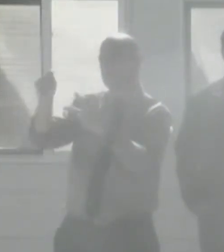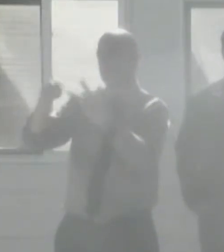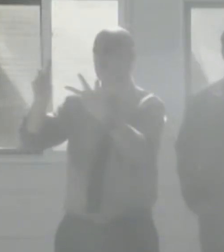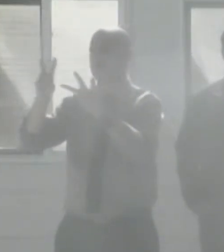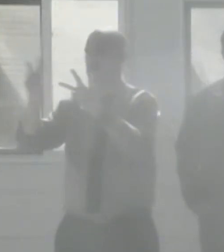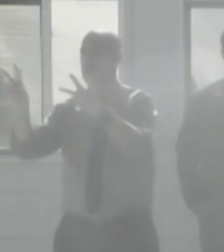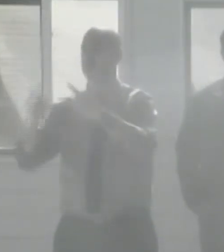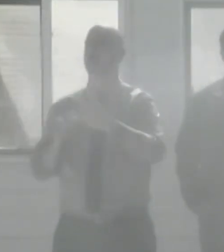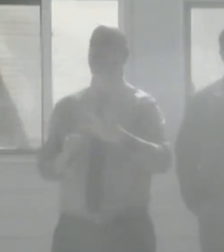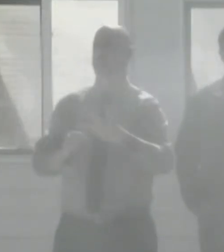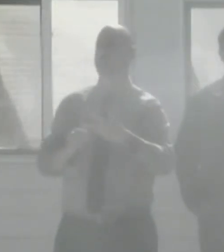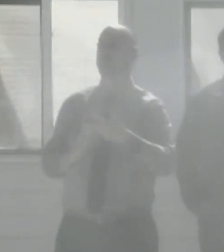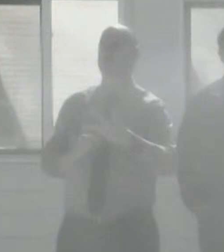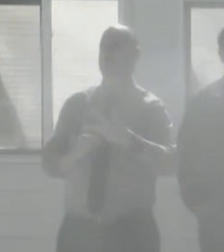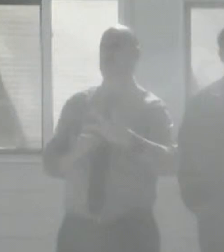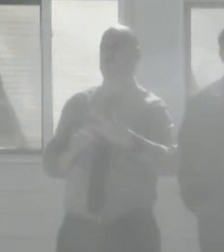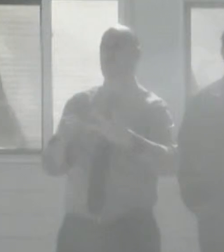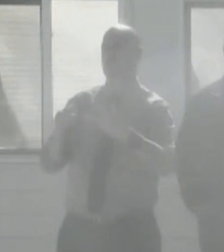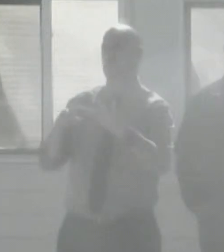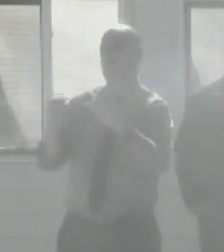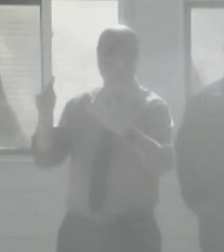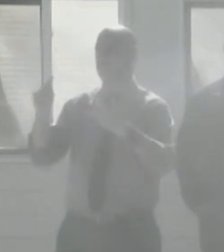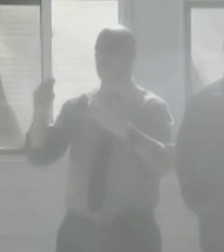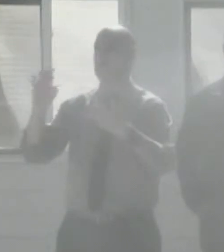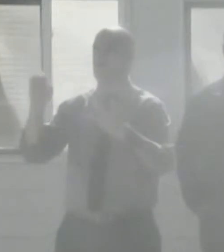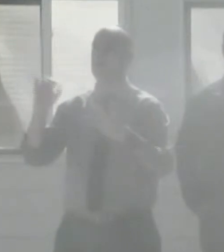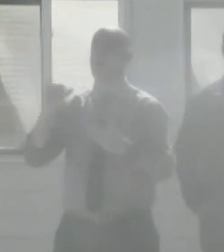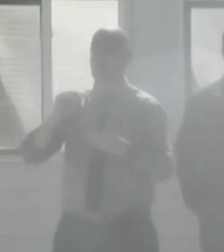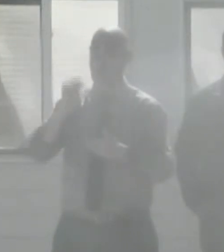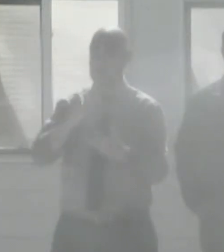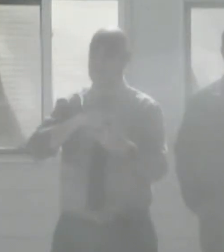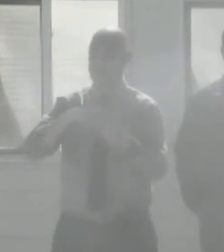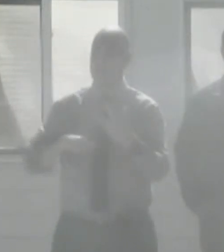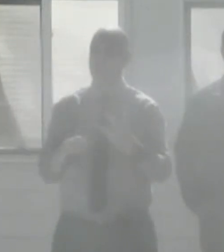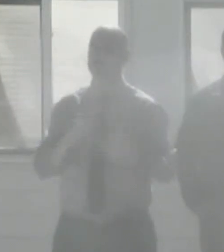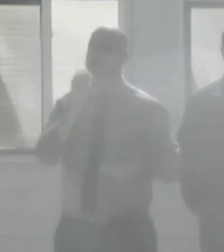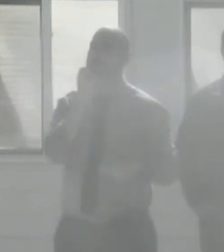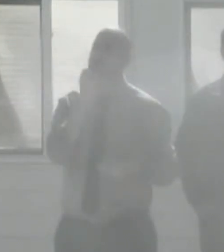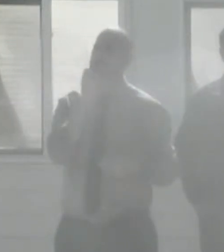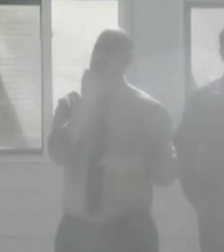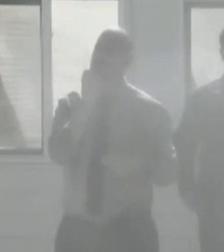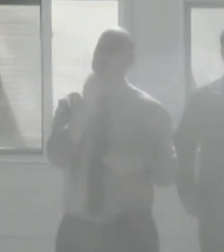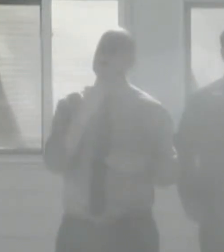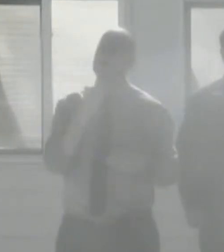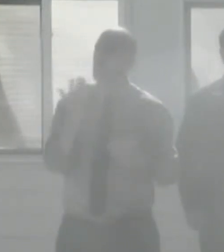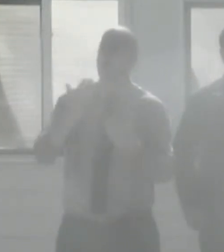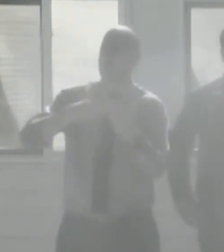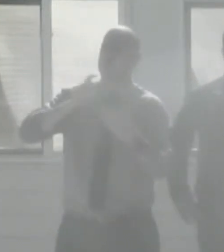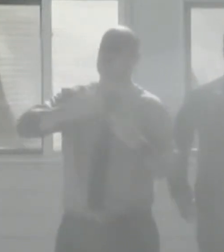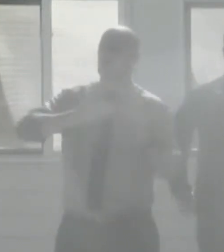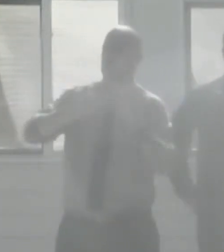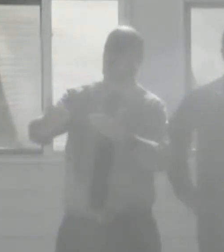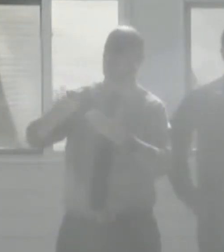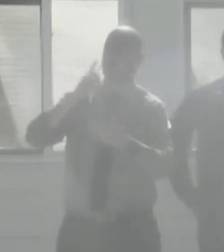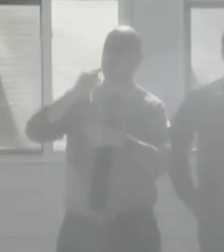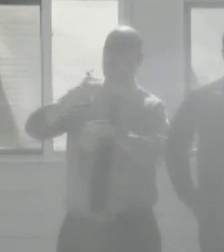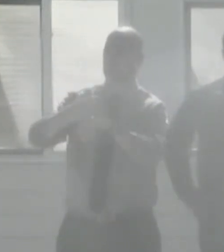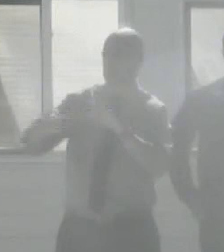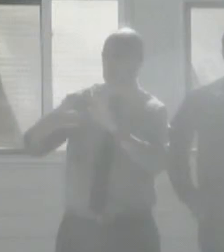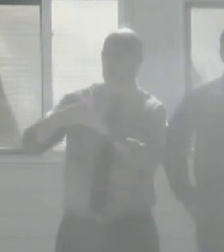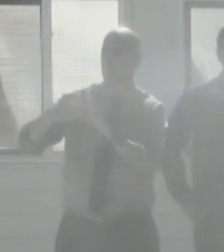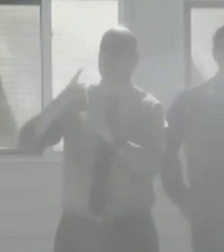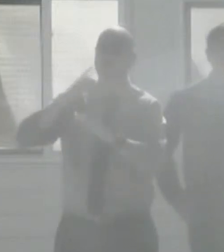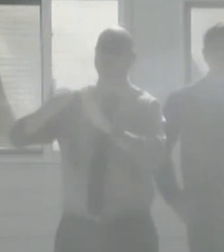fuel, we'll provide them fuel for their generators. Whatever it is that they need to get those back up and running temporarily, we're going to step in and do that. We have the ability to do that. We're ready to do